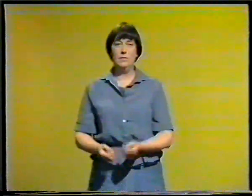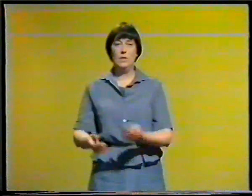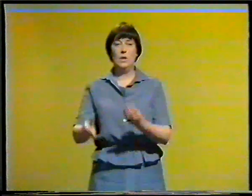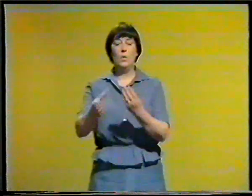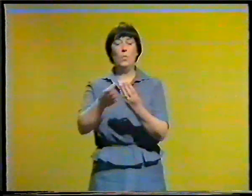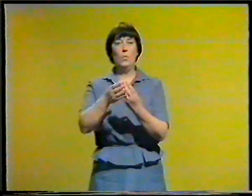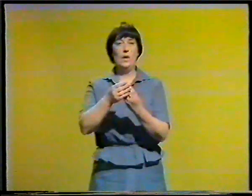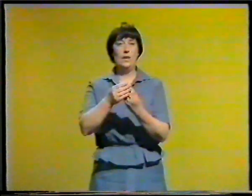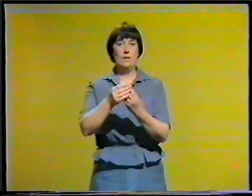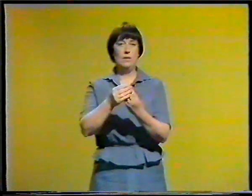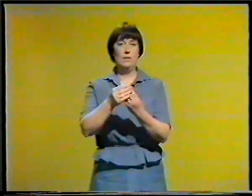With.